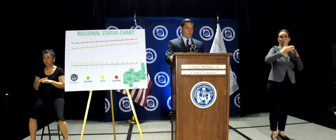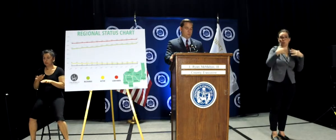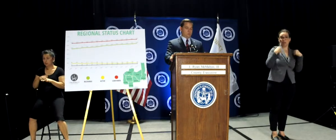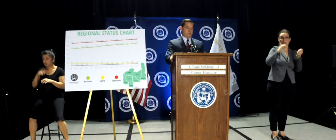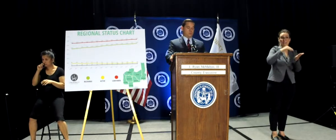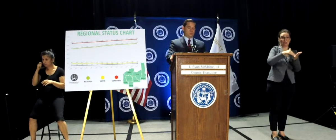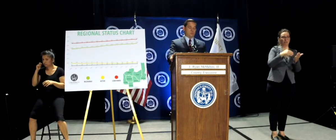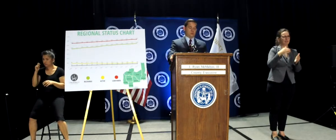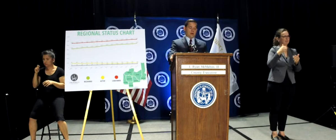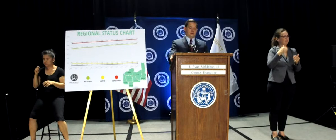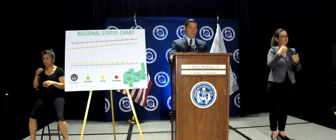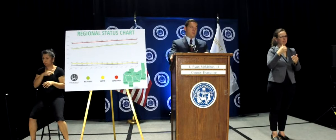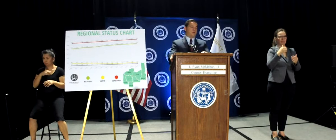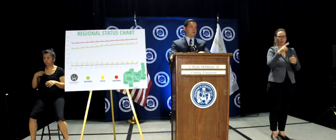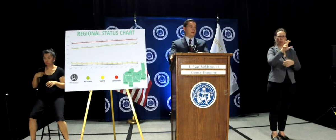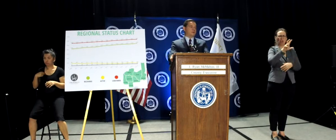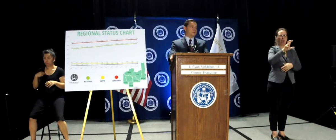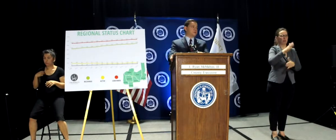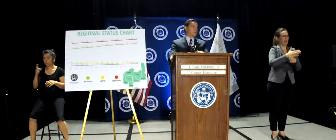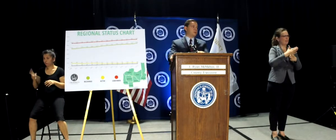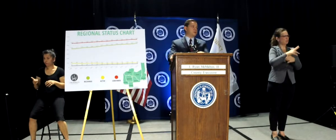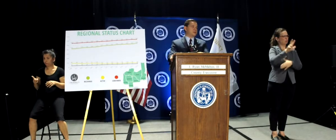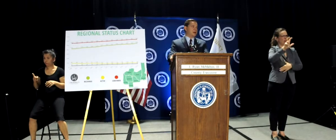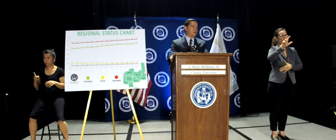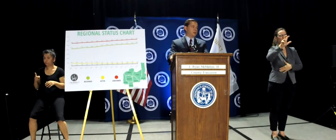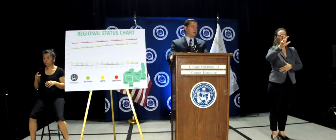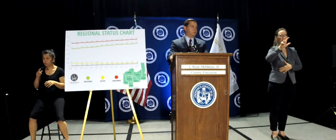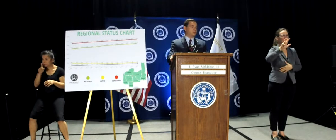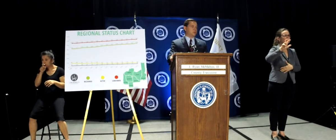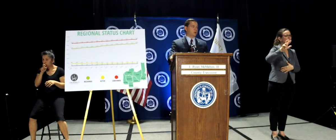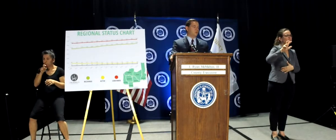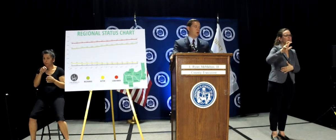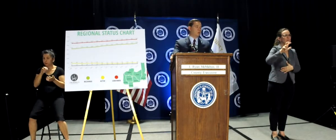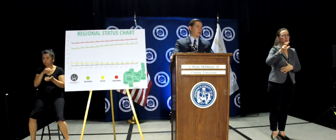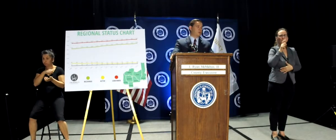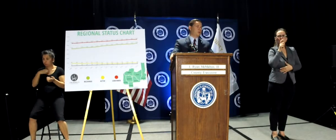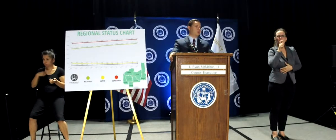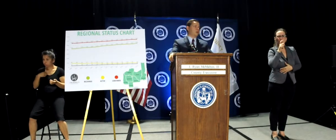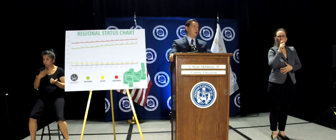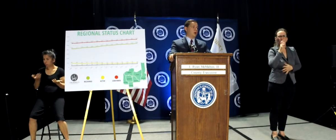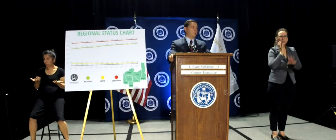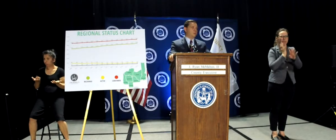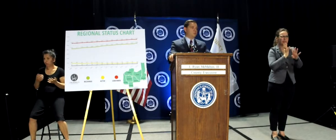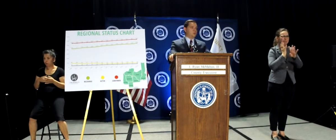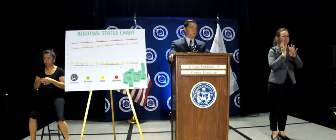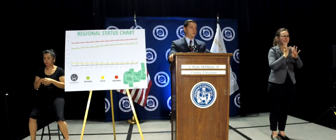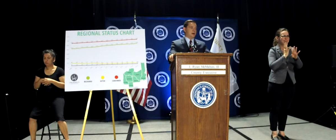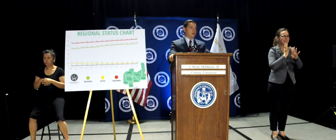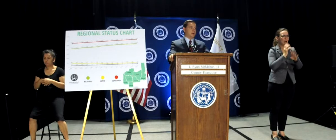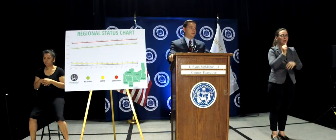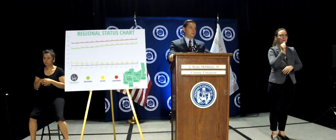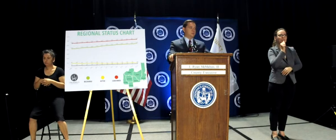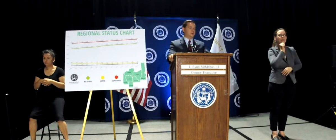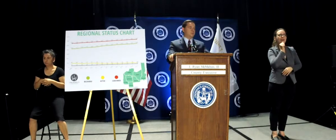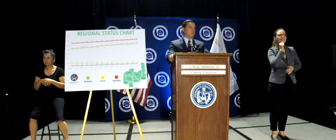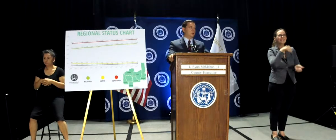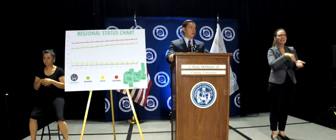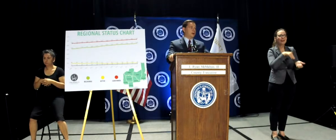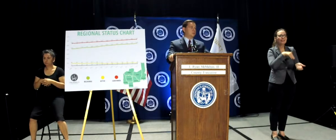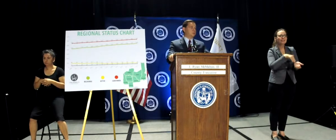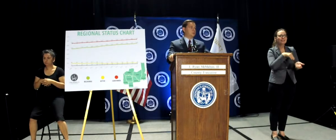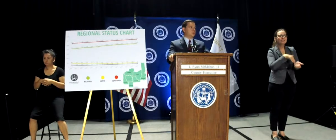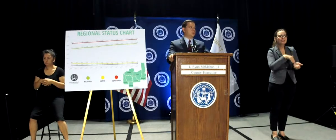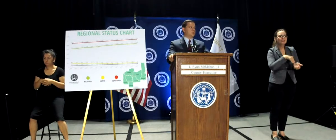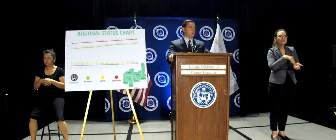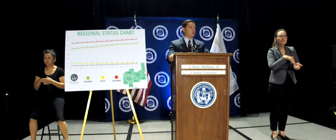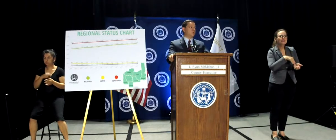doctors and other... There's a lot of them are private doctors. It's a business now that they're involved with. It's a business model that they can make money